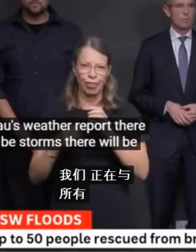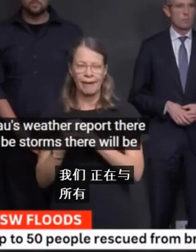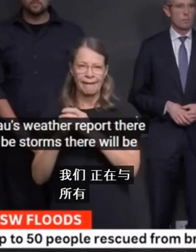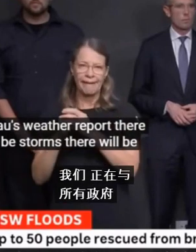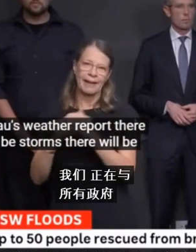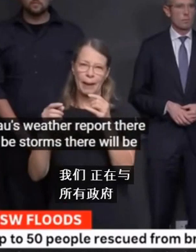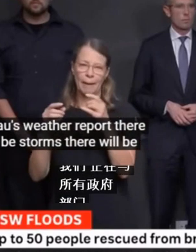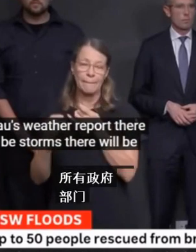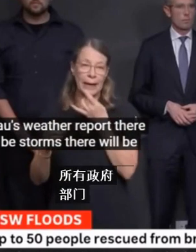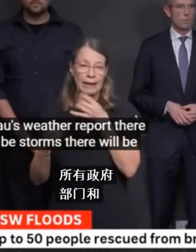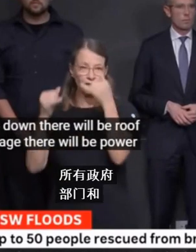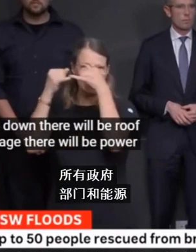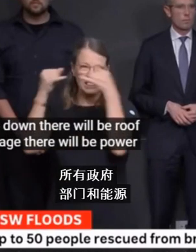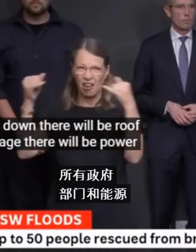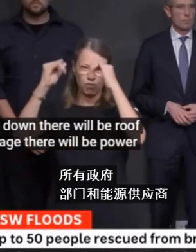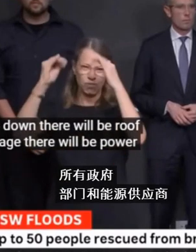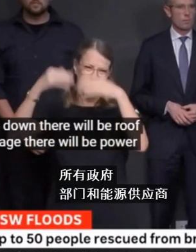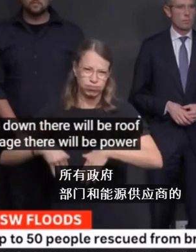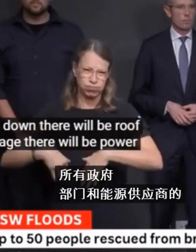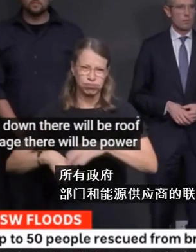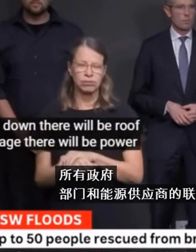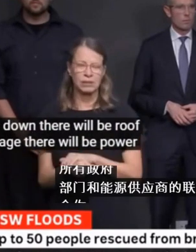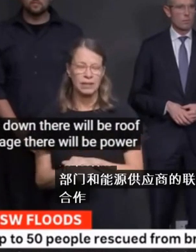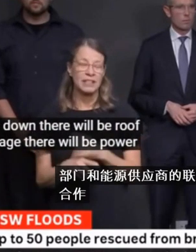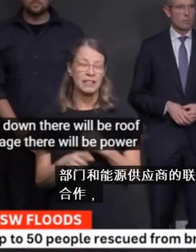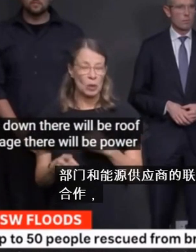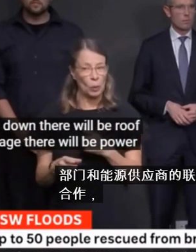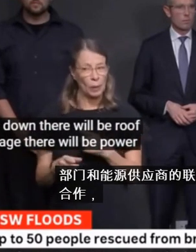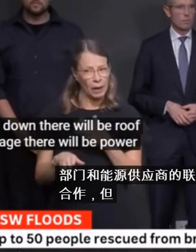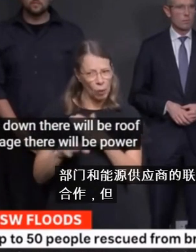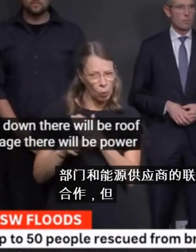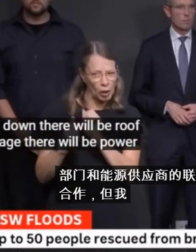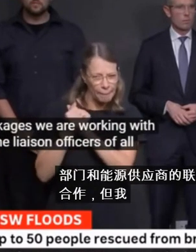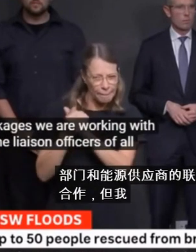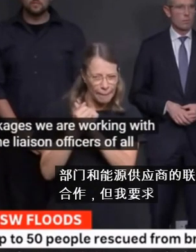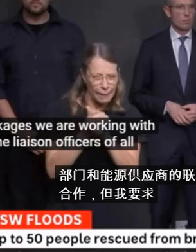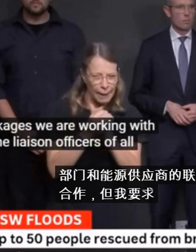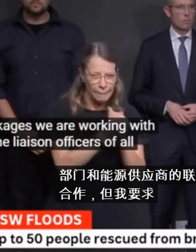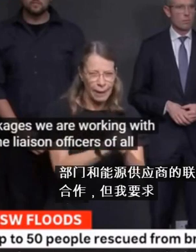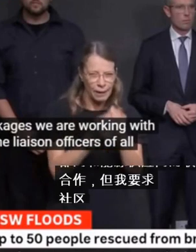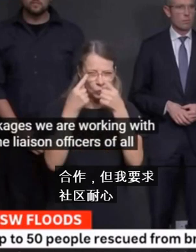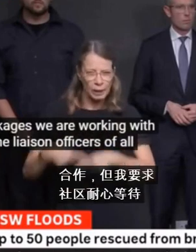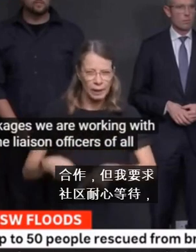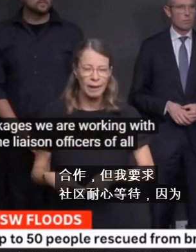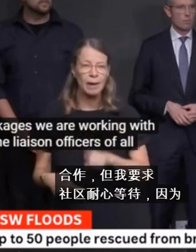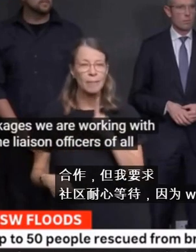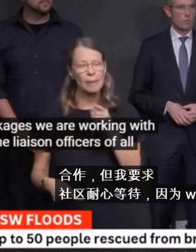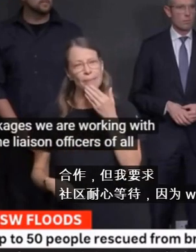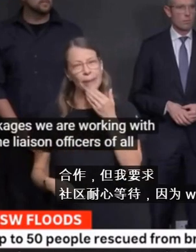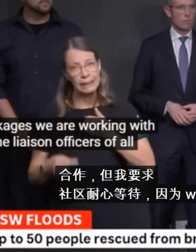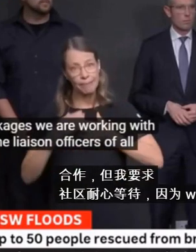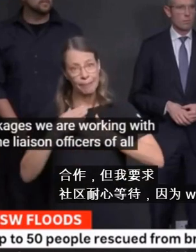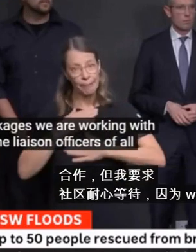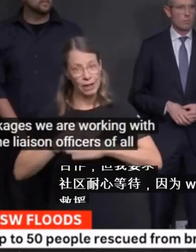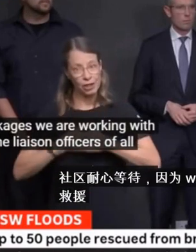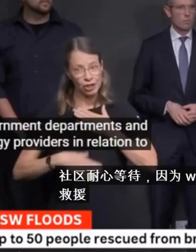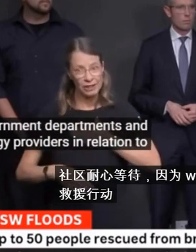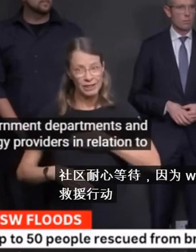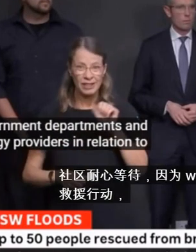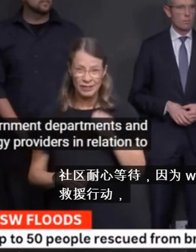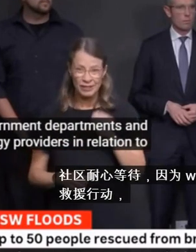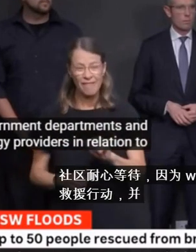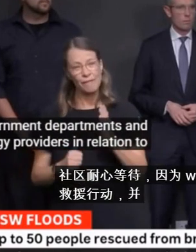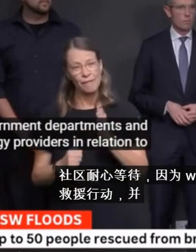liaison officers of all government departments and energy providers in relation to that. But I ask the community to be patient, because we will be doing